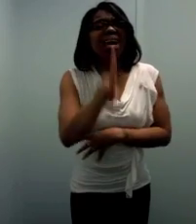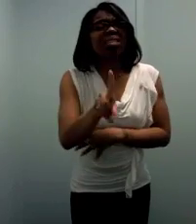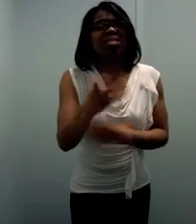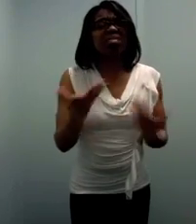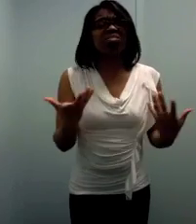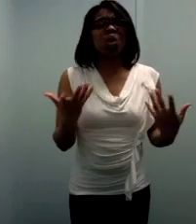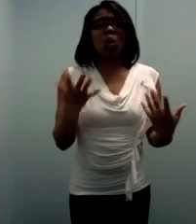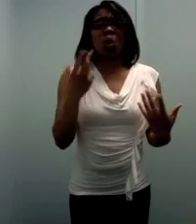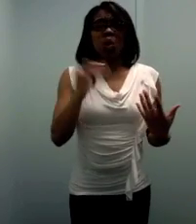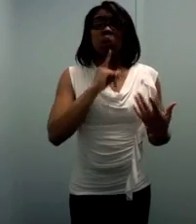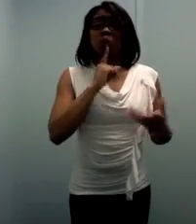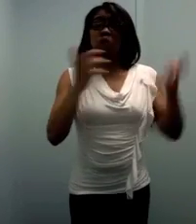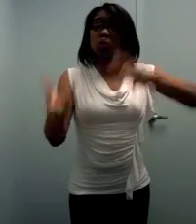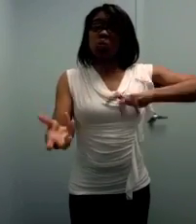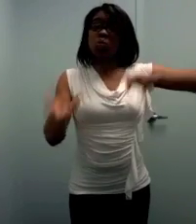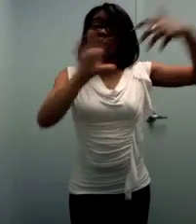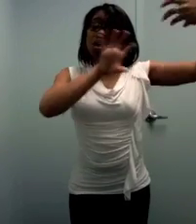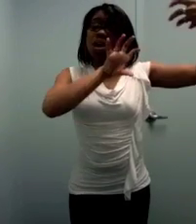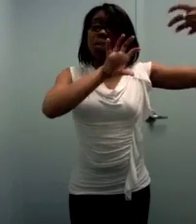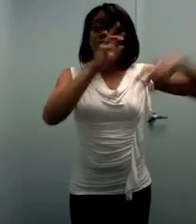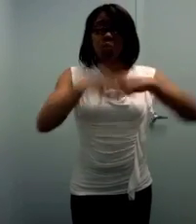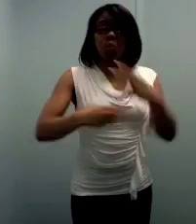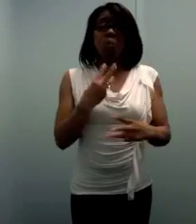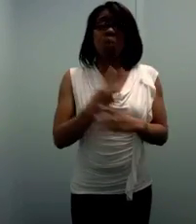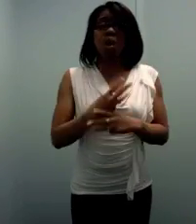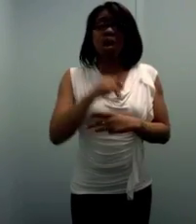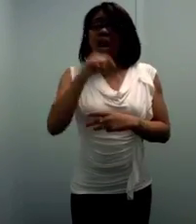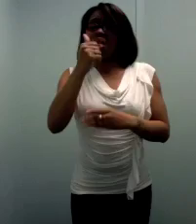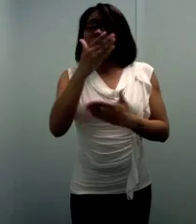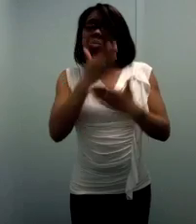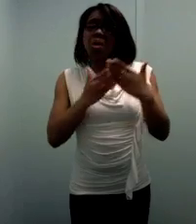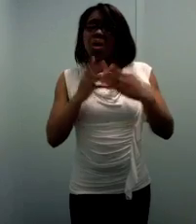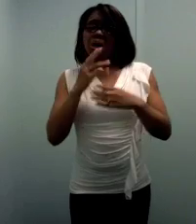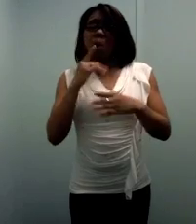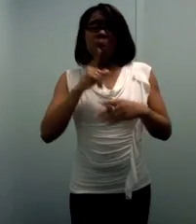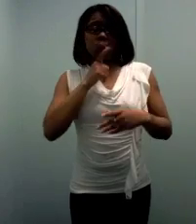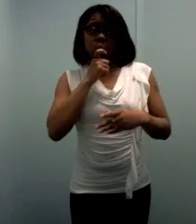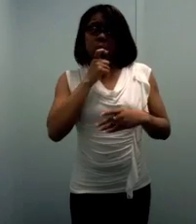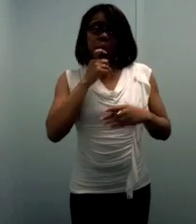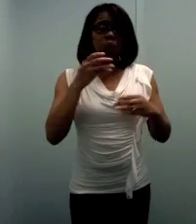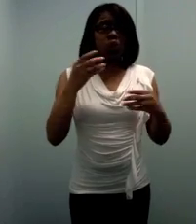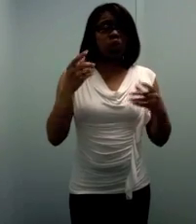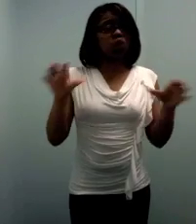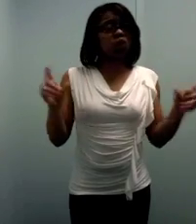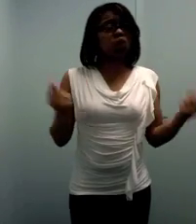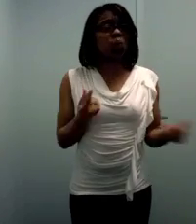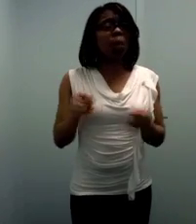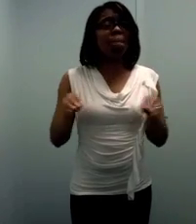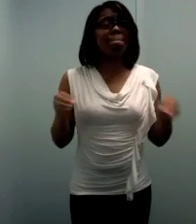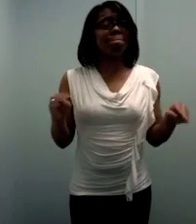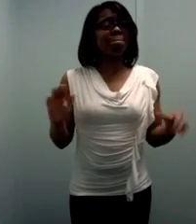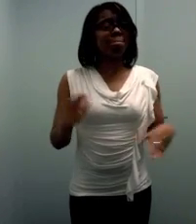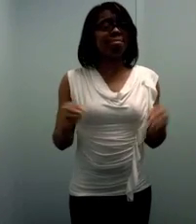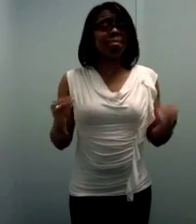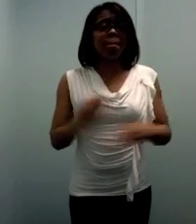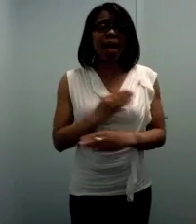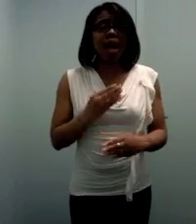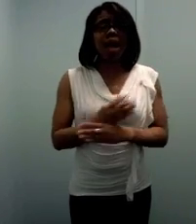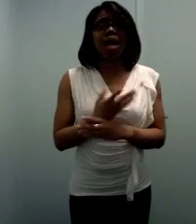up in the outside world, beyond virtually any other part of doing math. People ask the wrong question, and surprisingly enough, they get the wrong answer, for that reason, if not